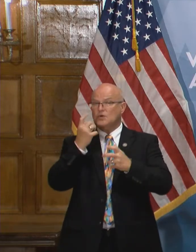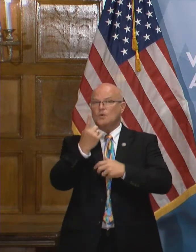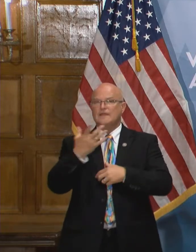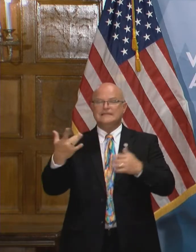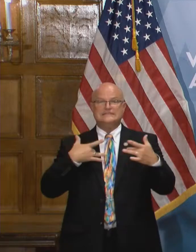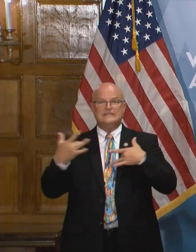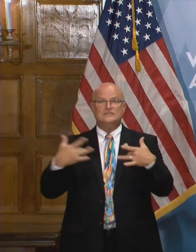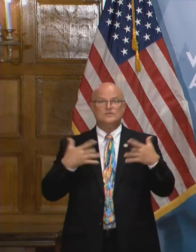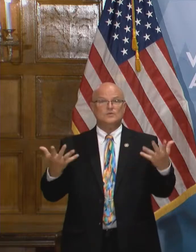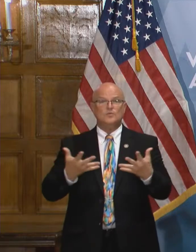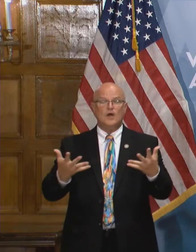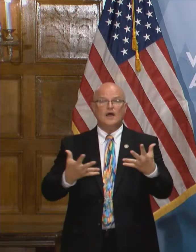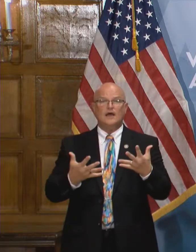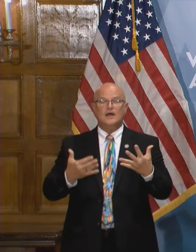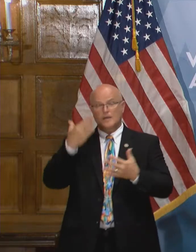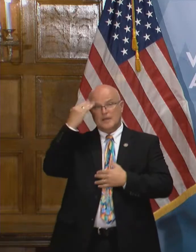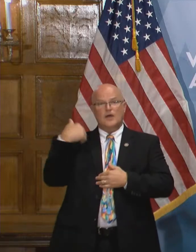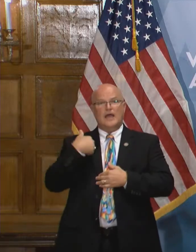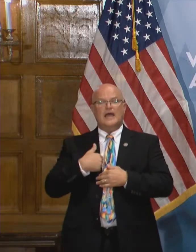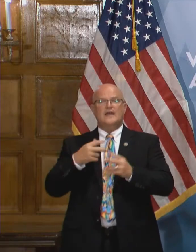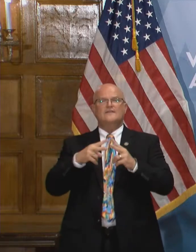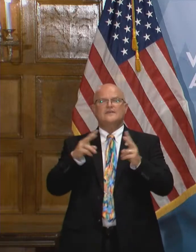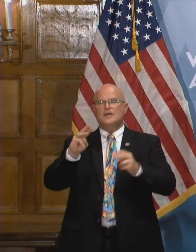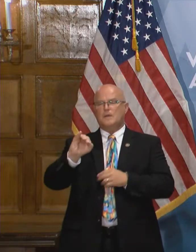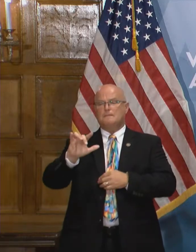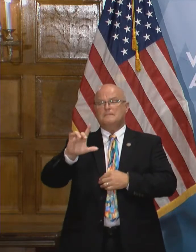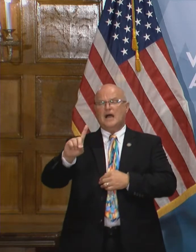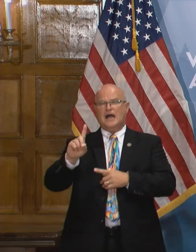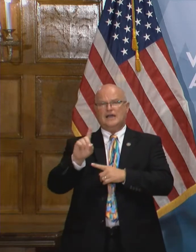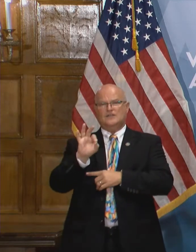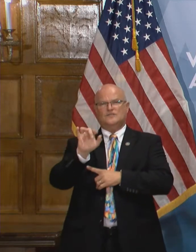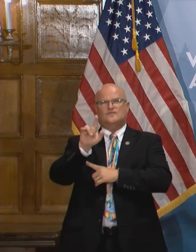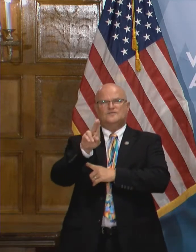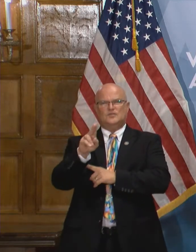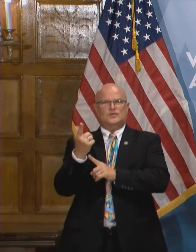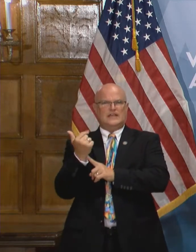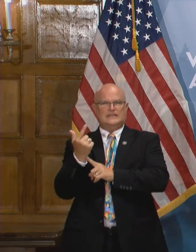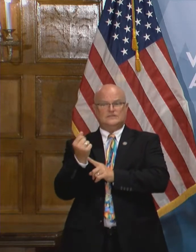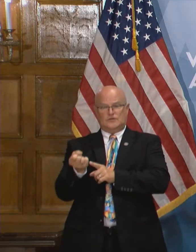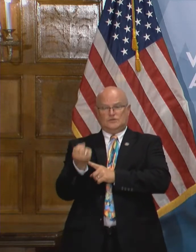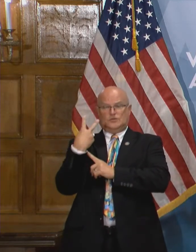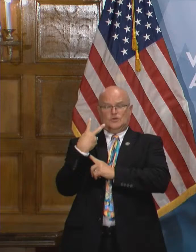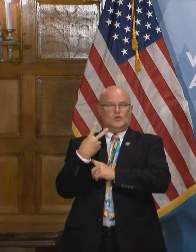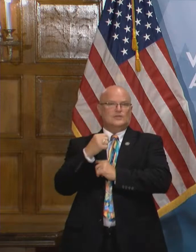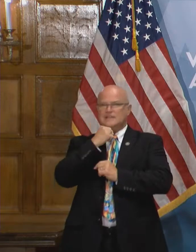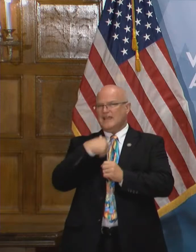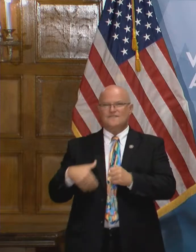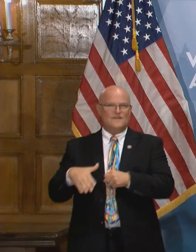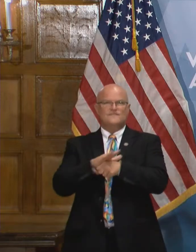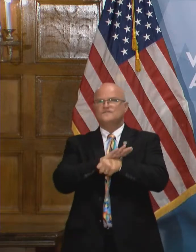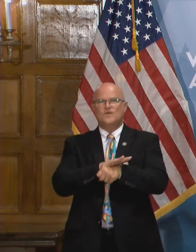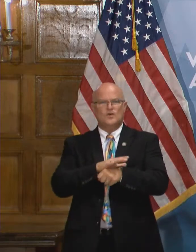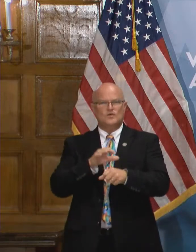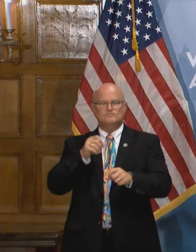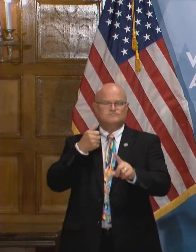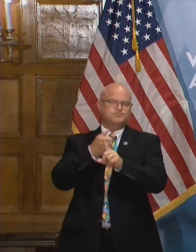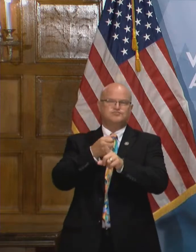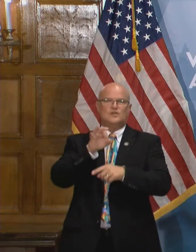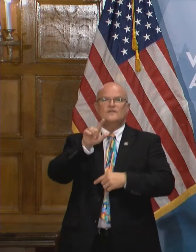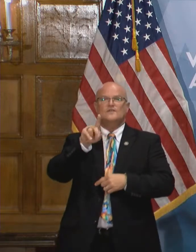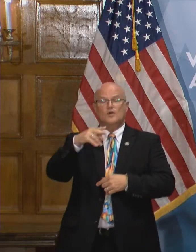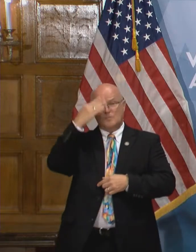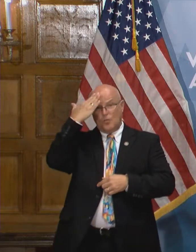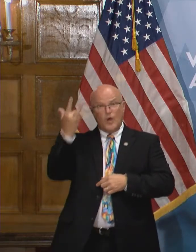things we're concerned about is because we had a very mild disease last year, and the year before we did not have a full flu season because